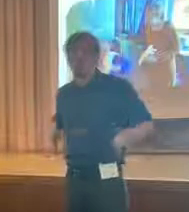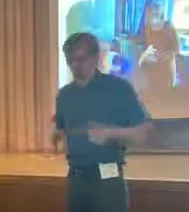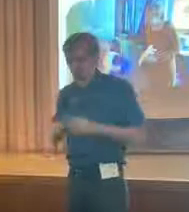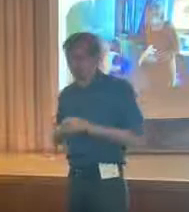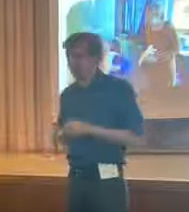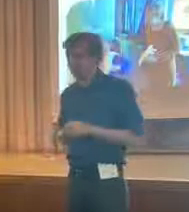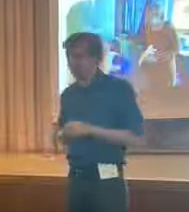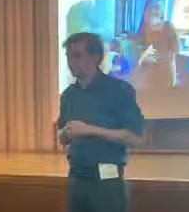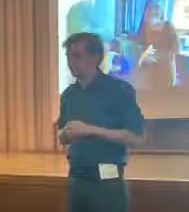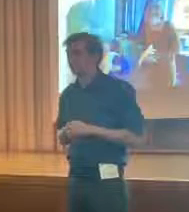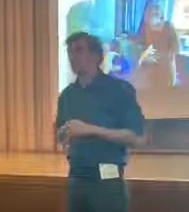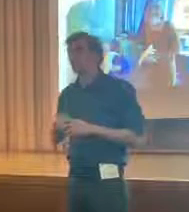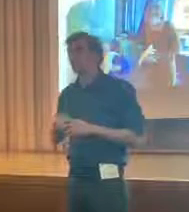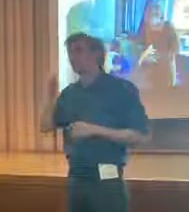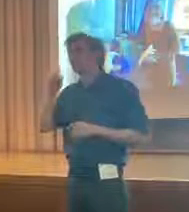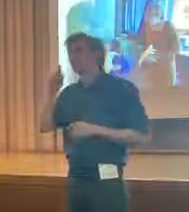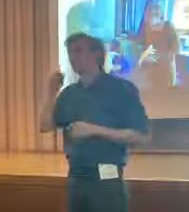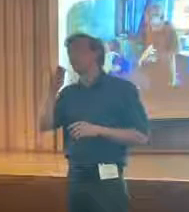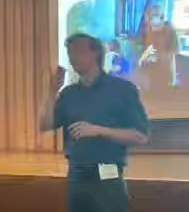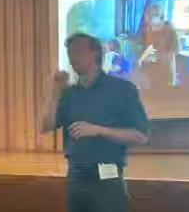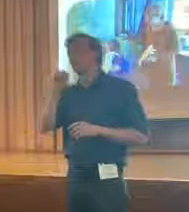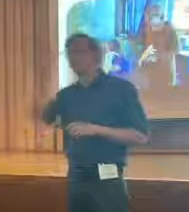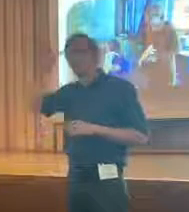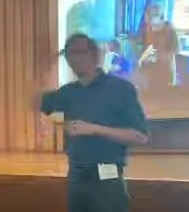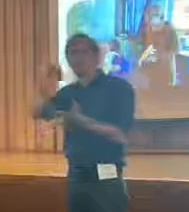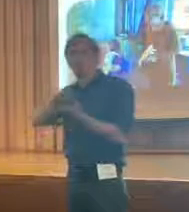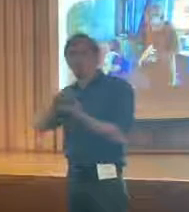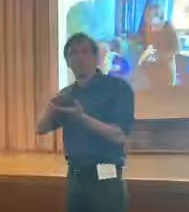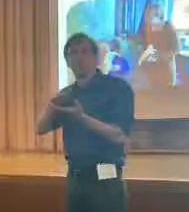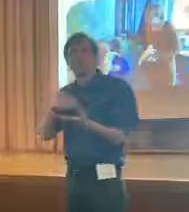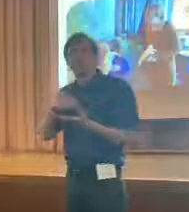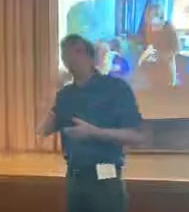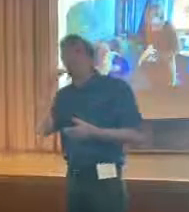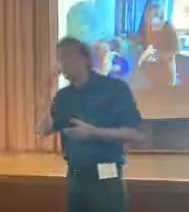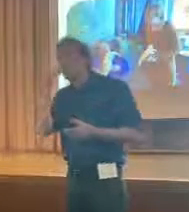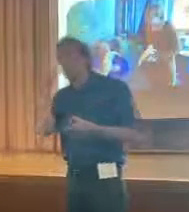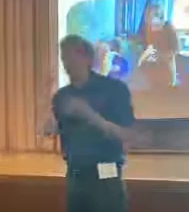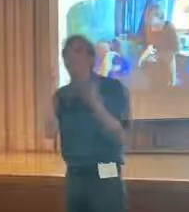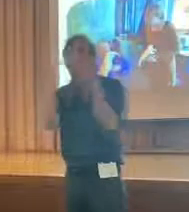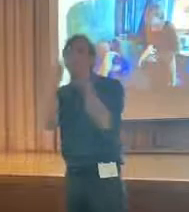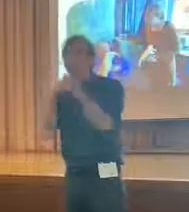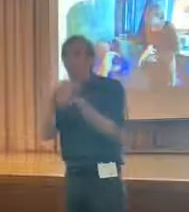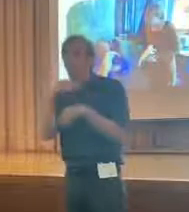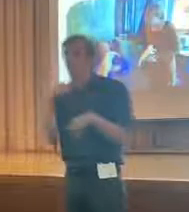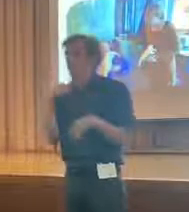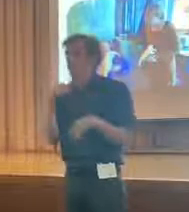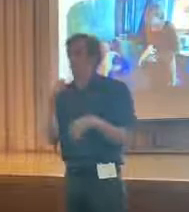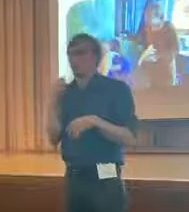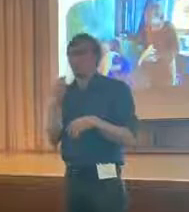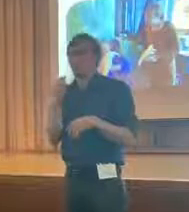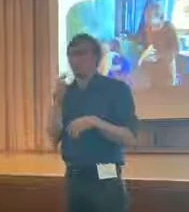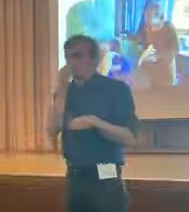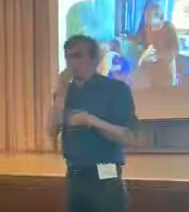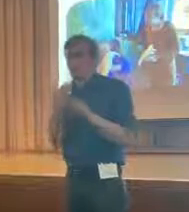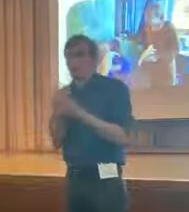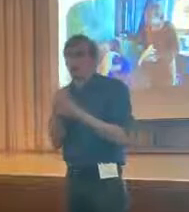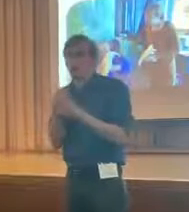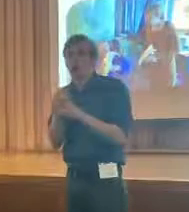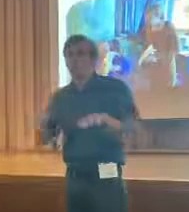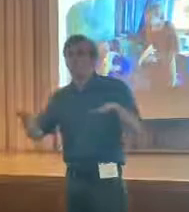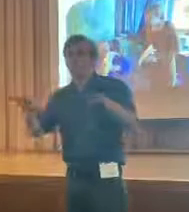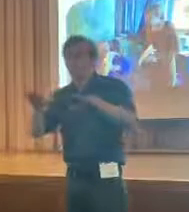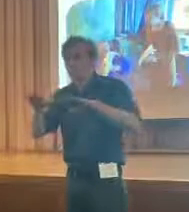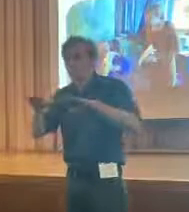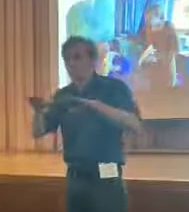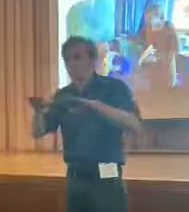her husband maintain a home and a fabulous garden. And Maureen's husband has no arms and one leg, and